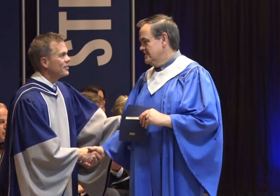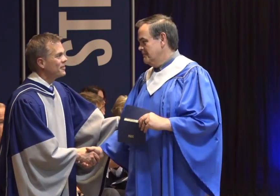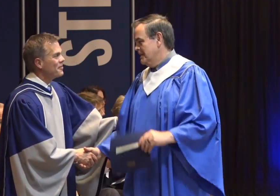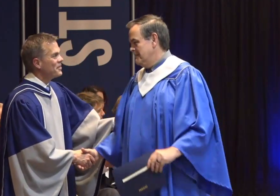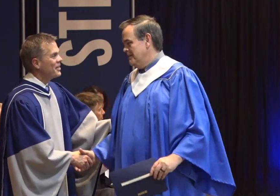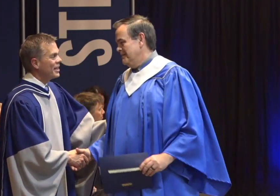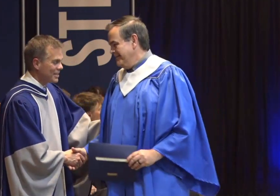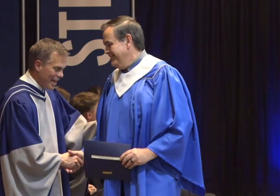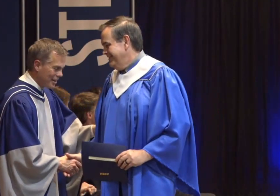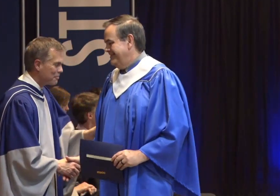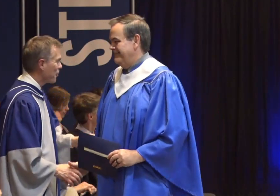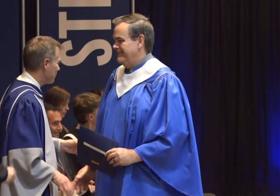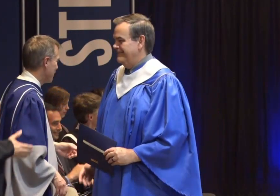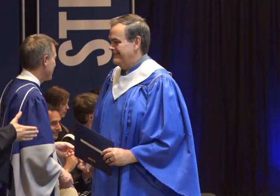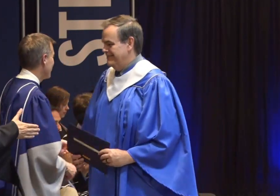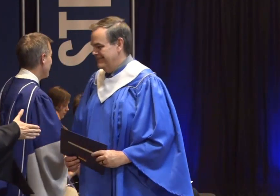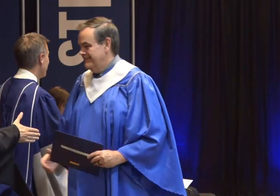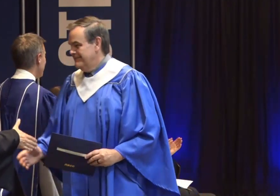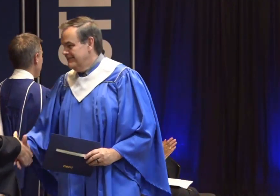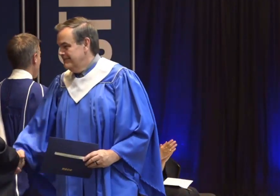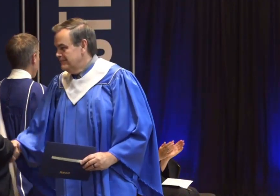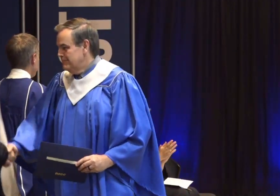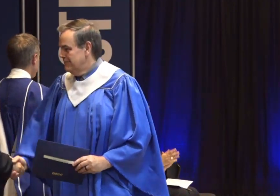Miranda Marsh Honors.